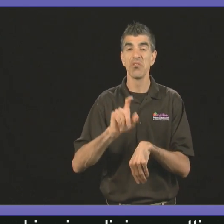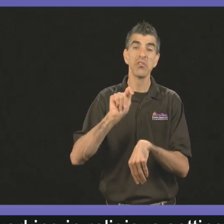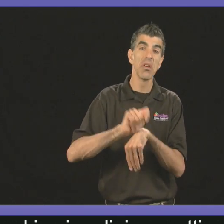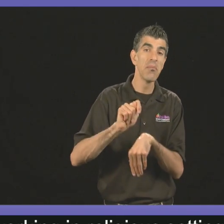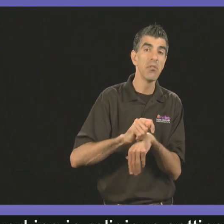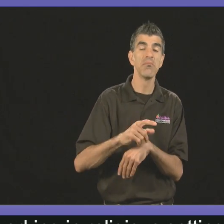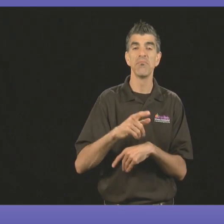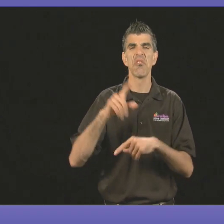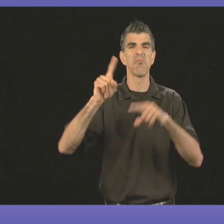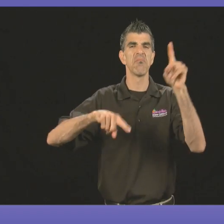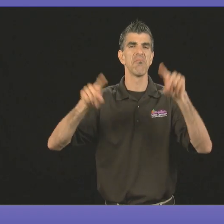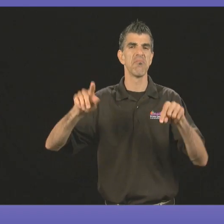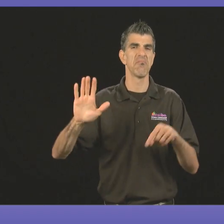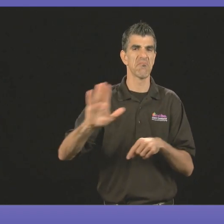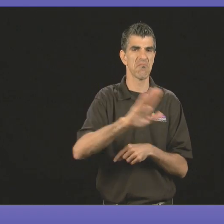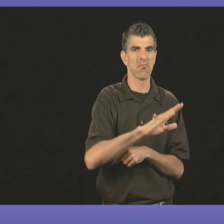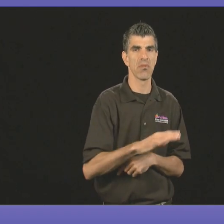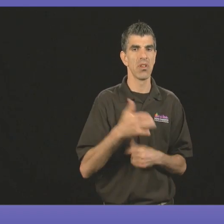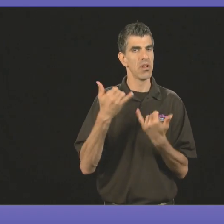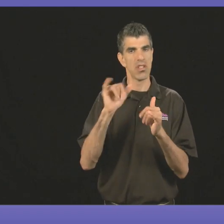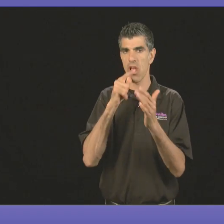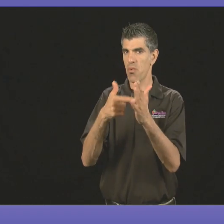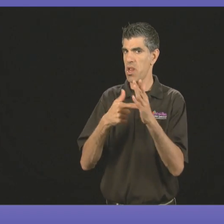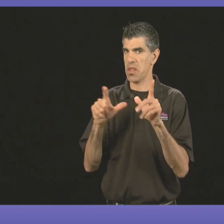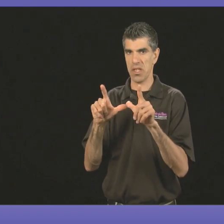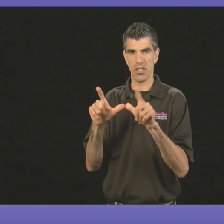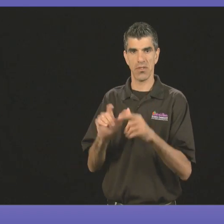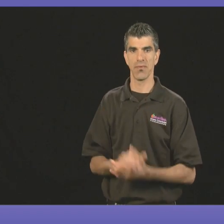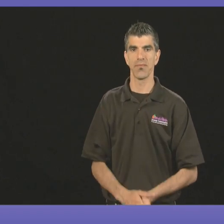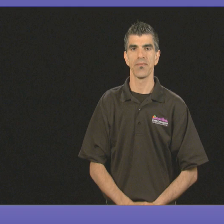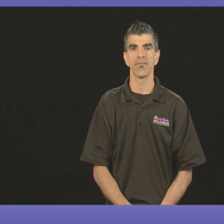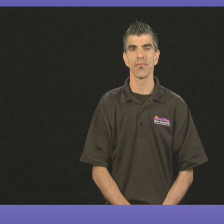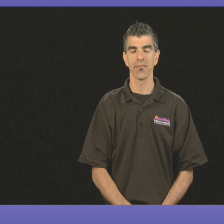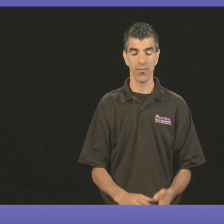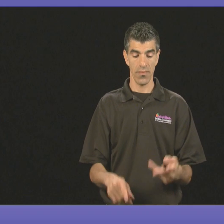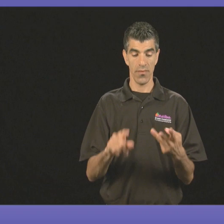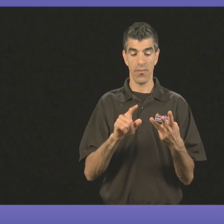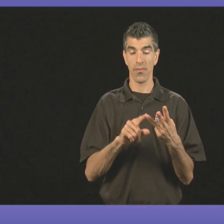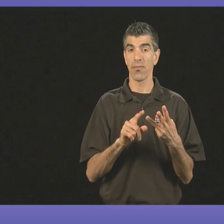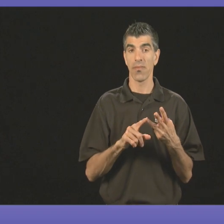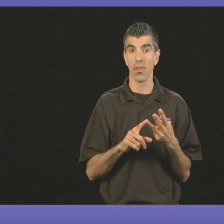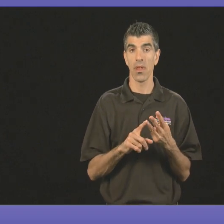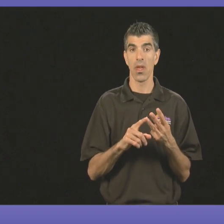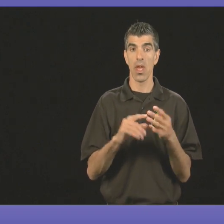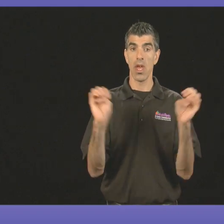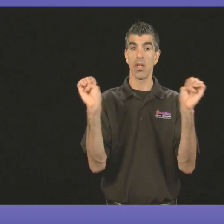or temples, are not required to have a license.